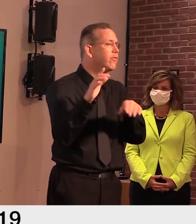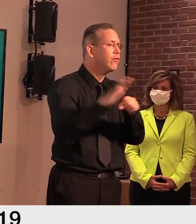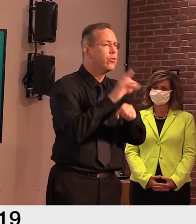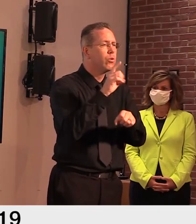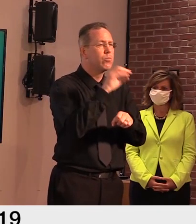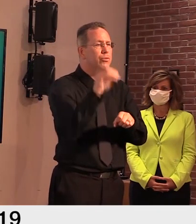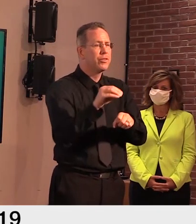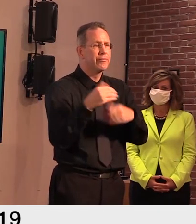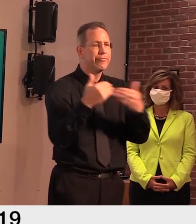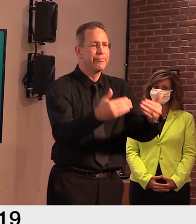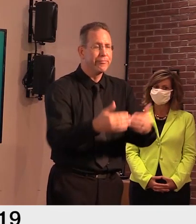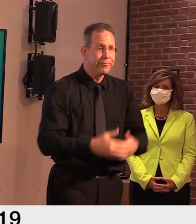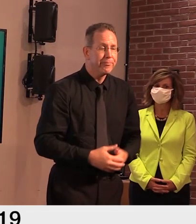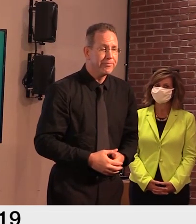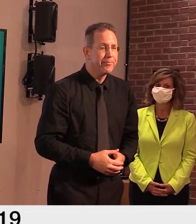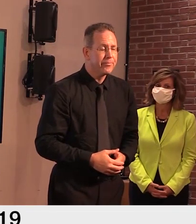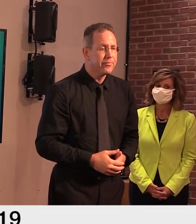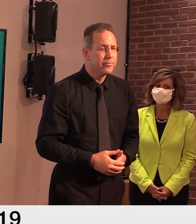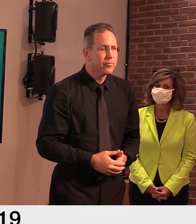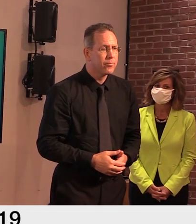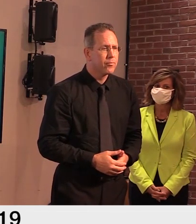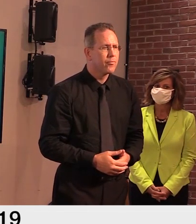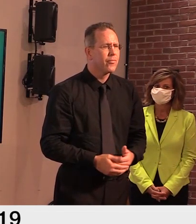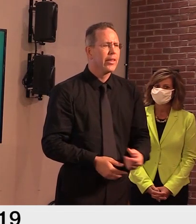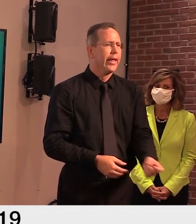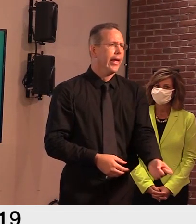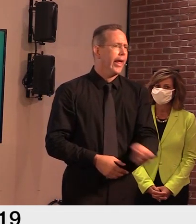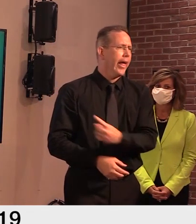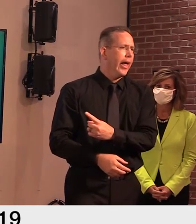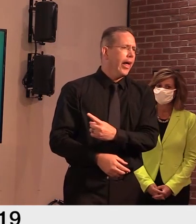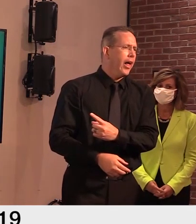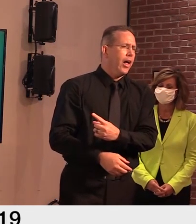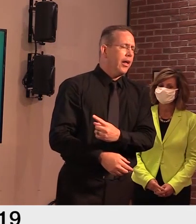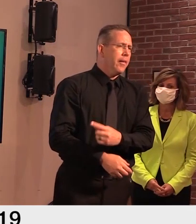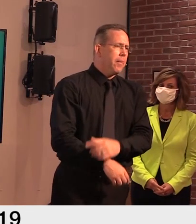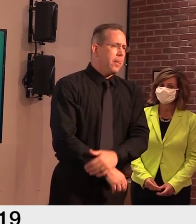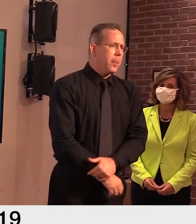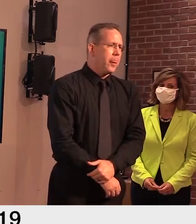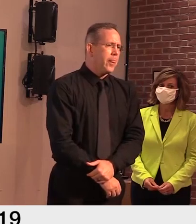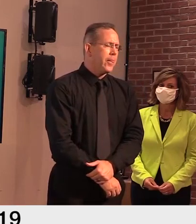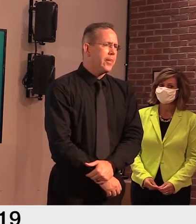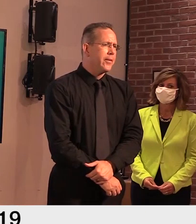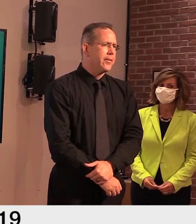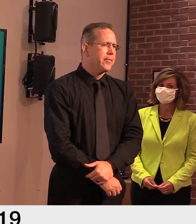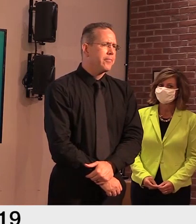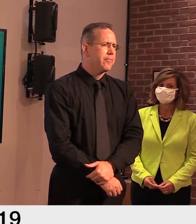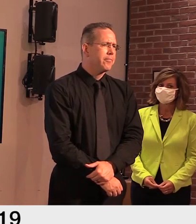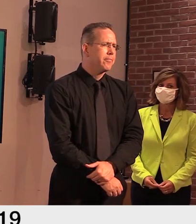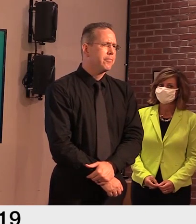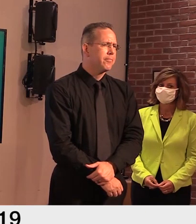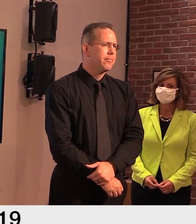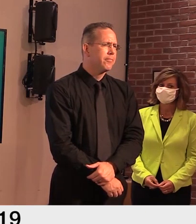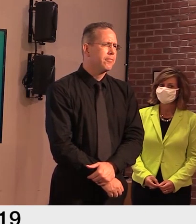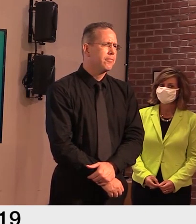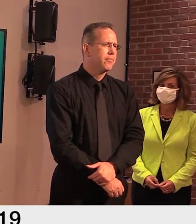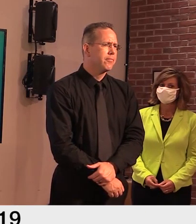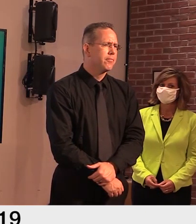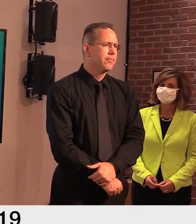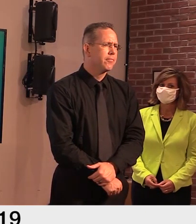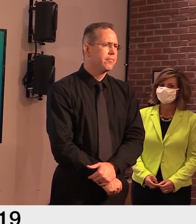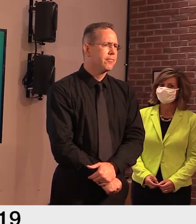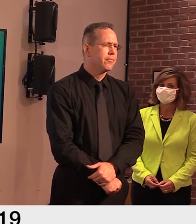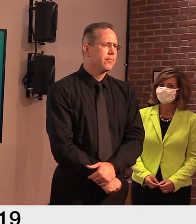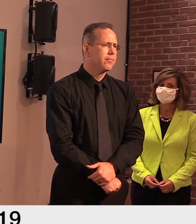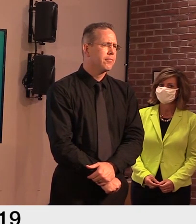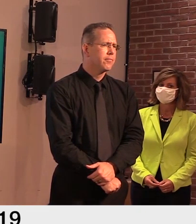that. Again, the answer is the numbers get better and we get beyond this so that we can open up a business to